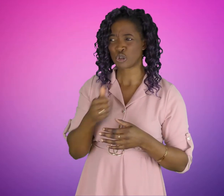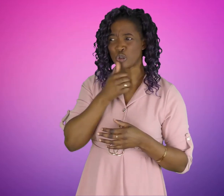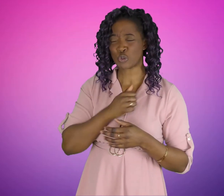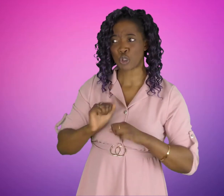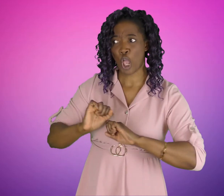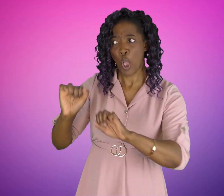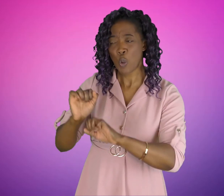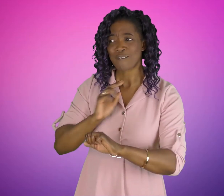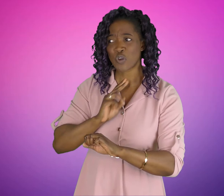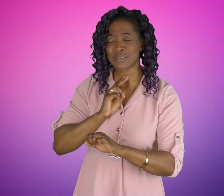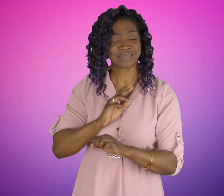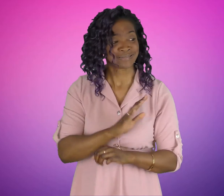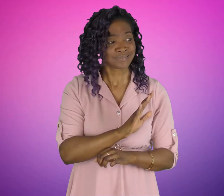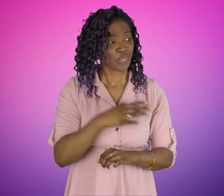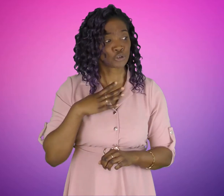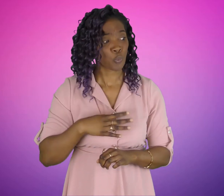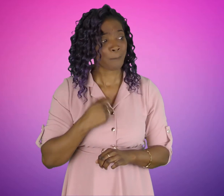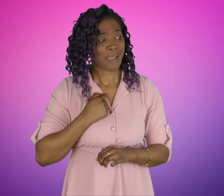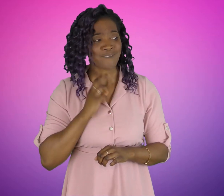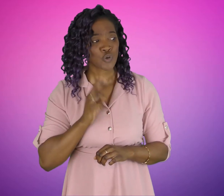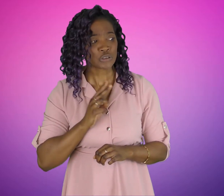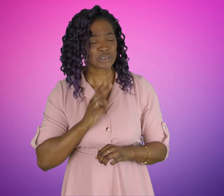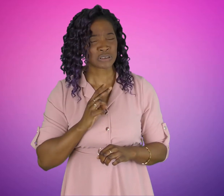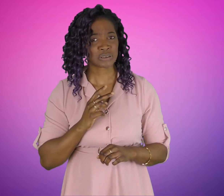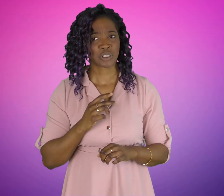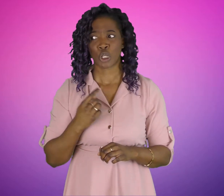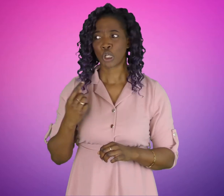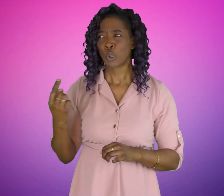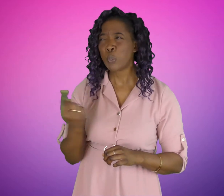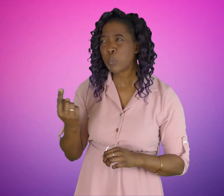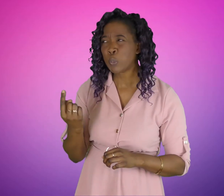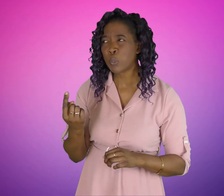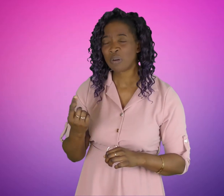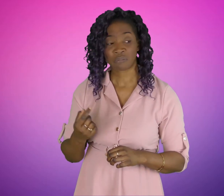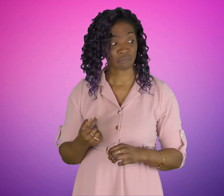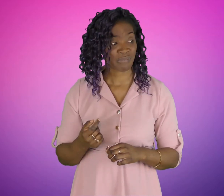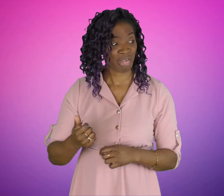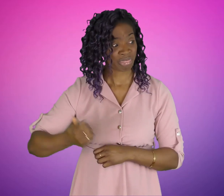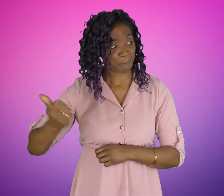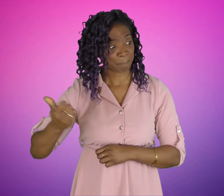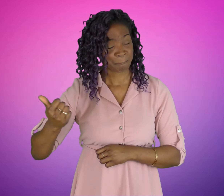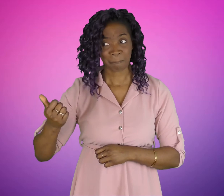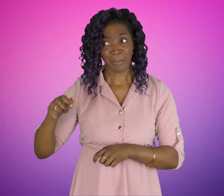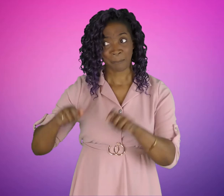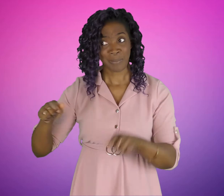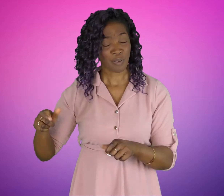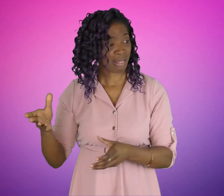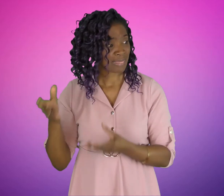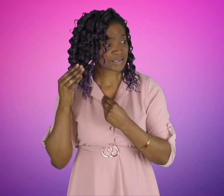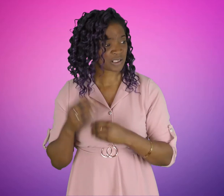Why can't you tell the story in your own voice? Well, that's not really the tone they want, I don't think. Who? Them. The